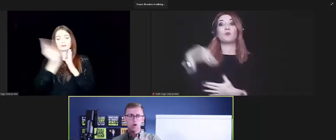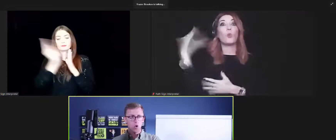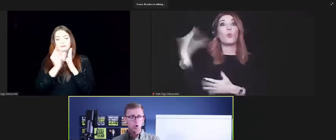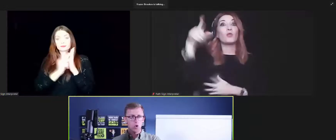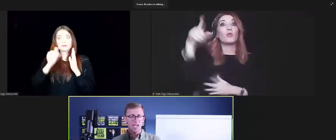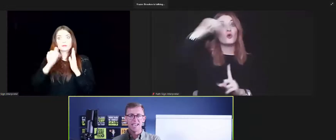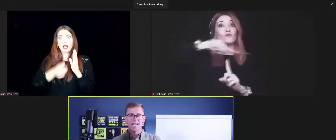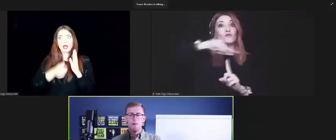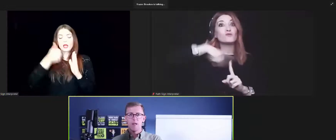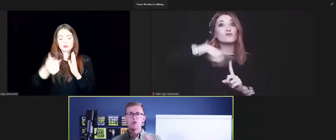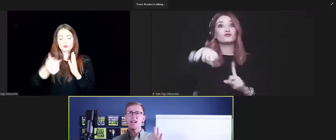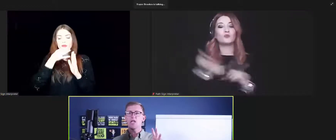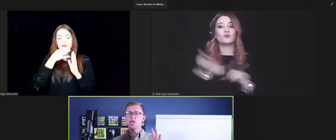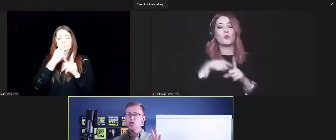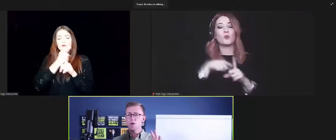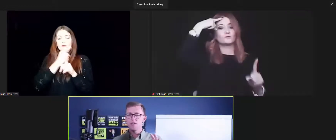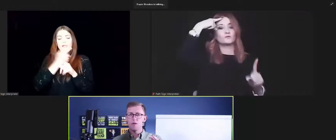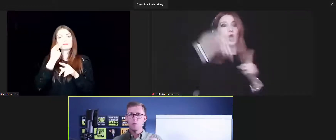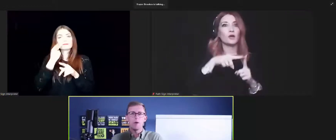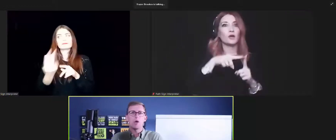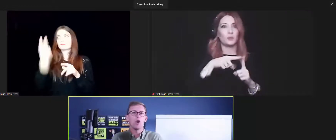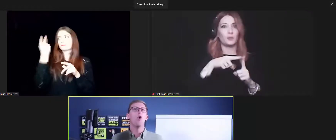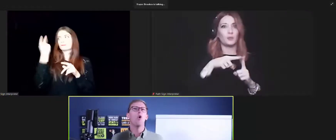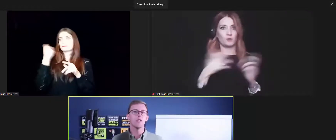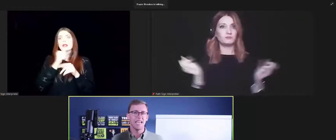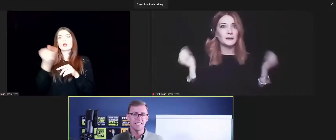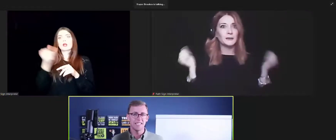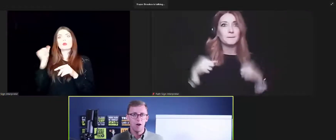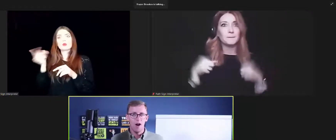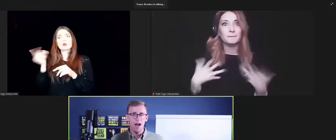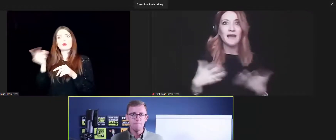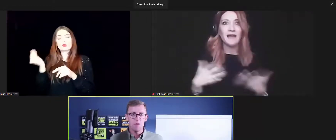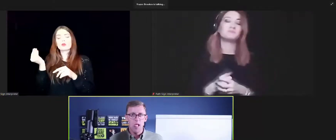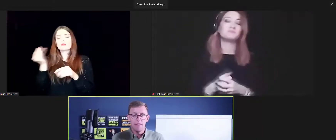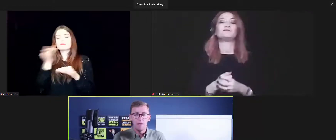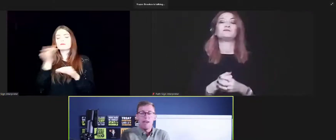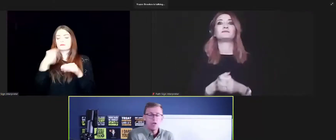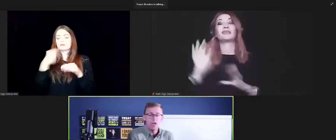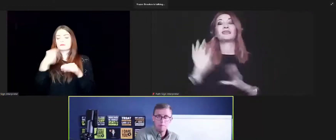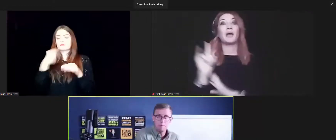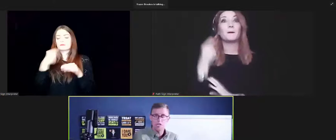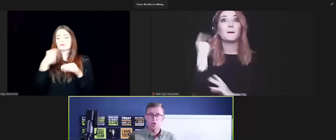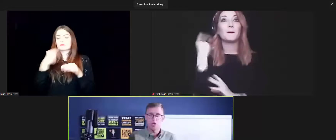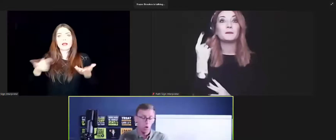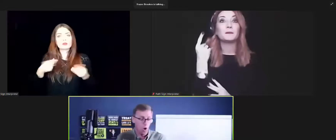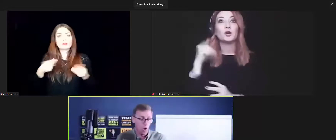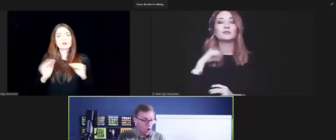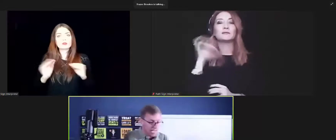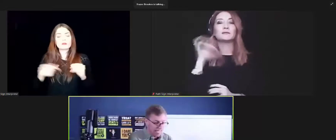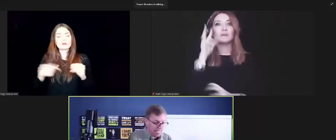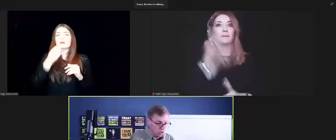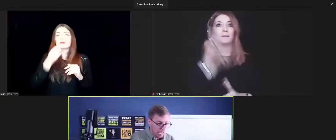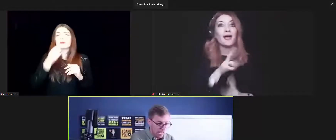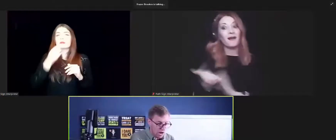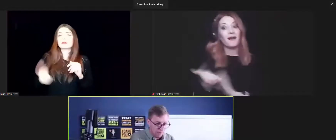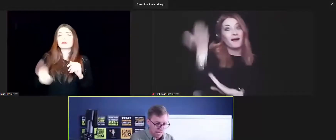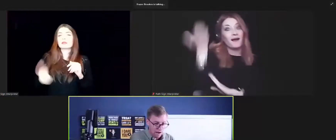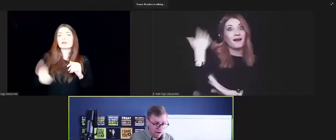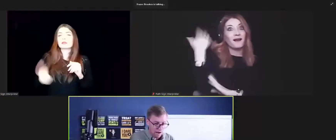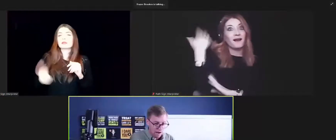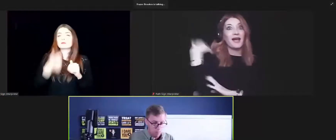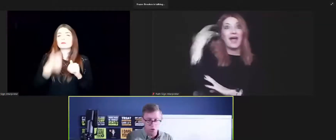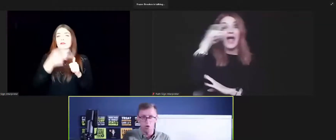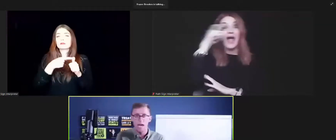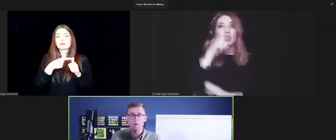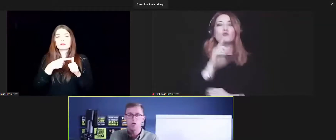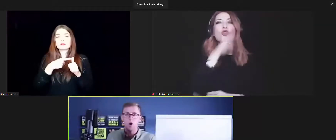goal setting is really to do with what we call an audit, right? In traditional business, you will audit your year of accounts